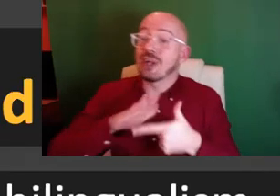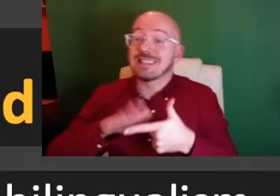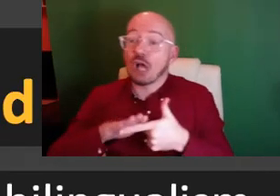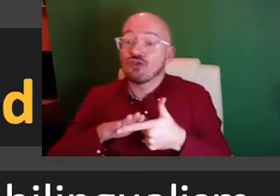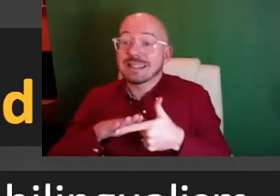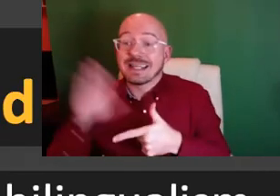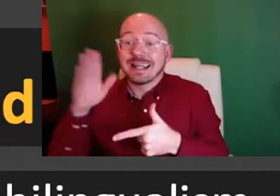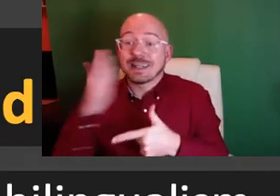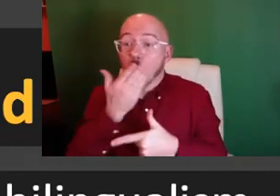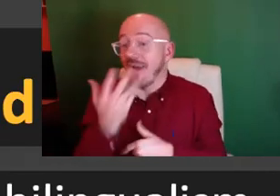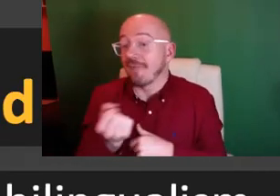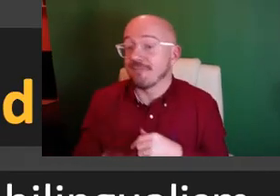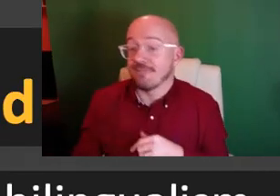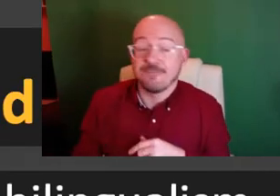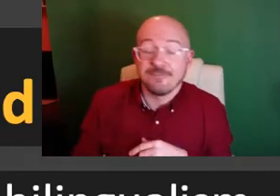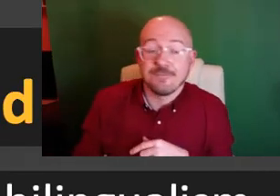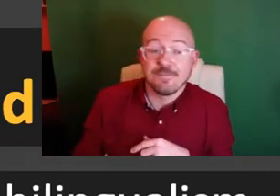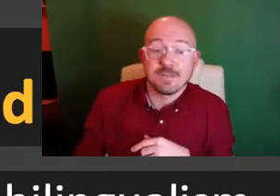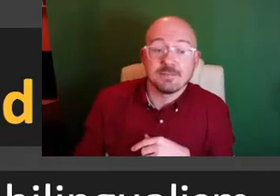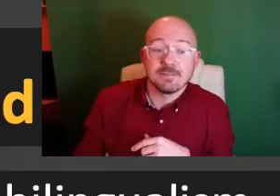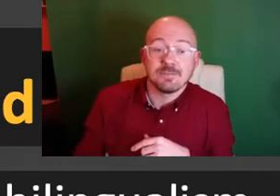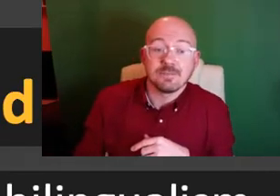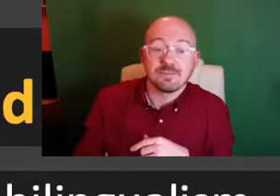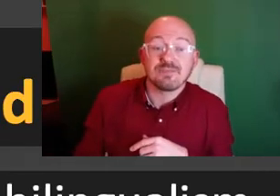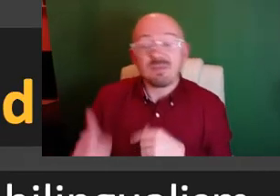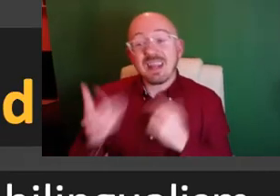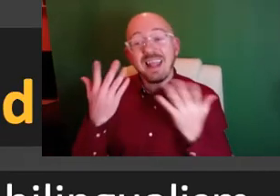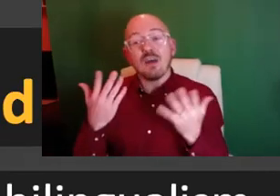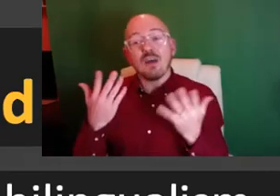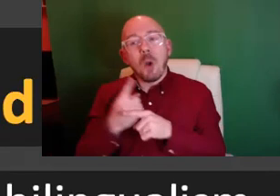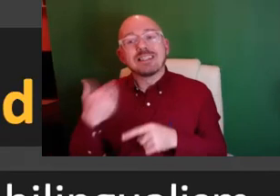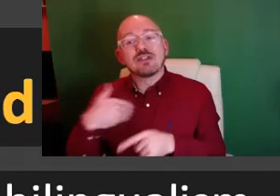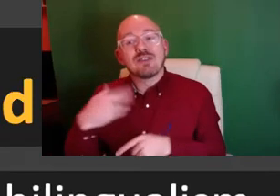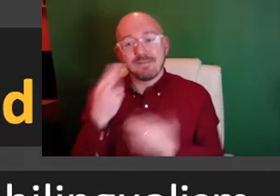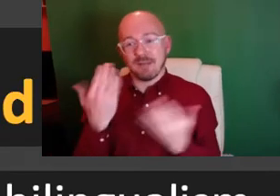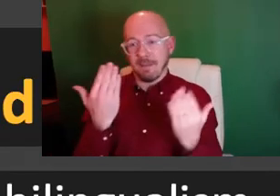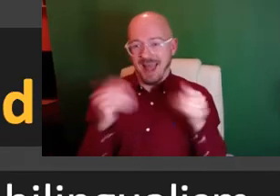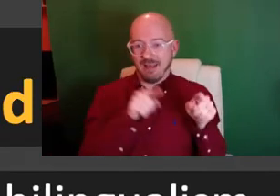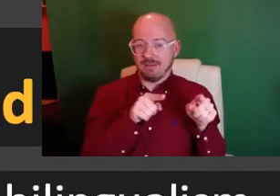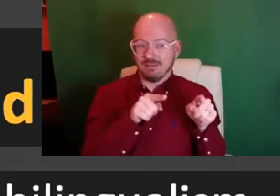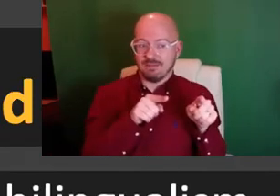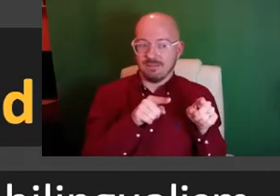on where they live, but if they're in an English medium school, they'll still learn Welsh.